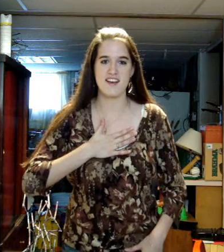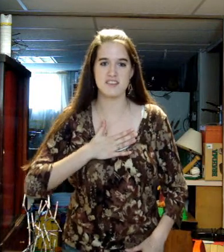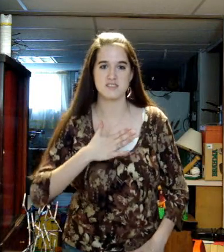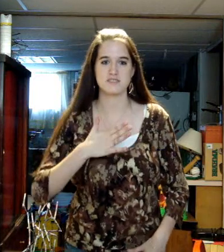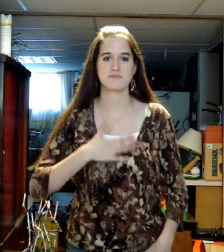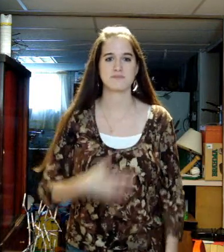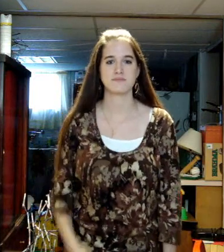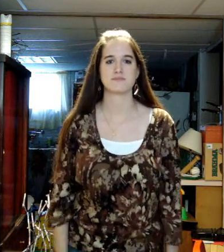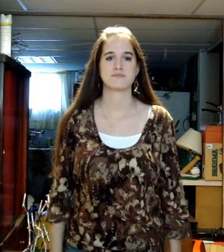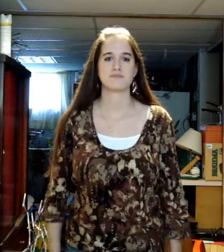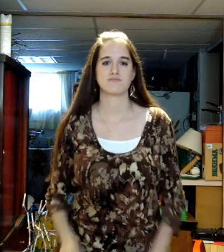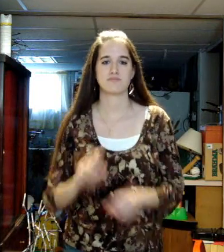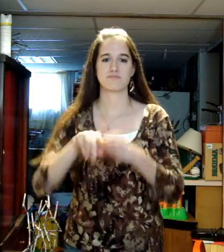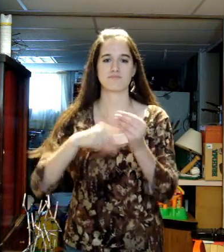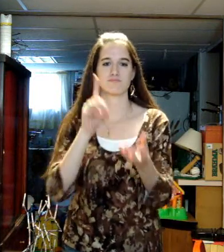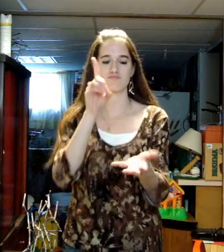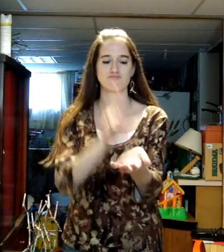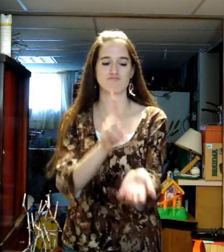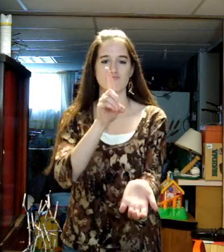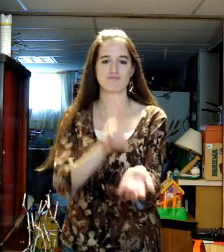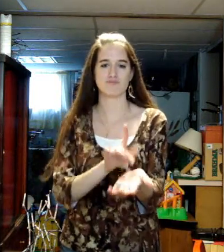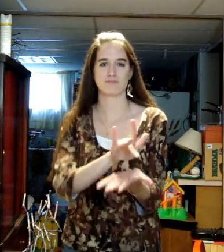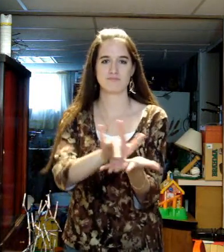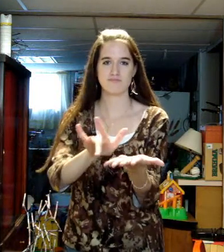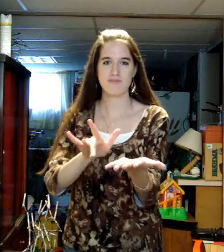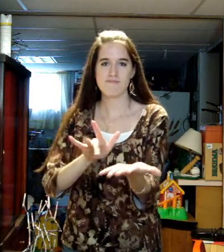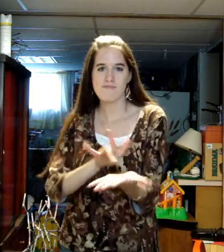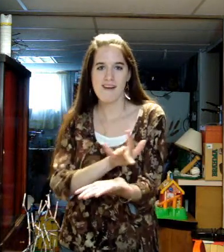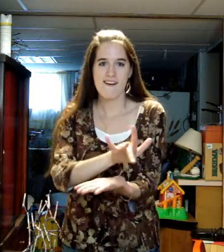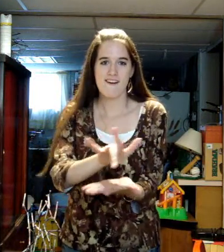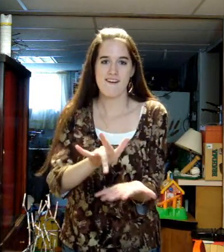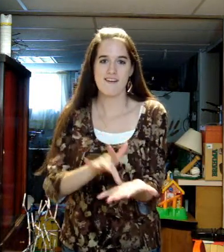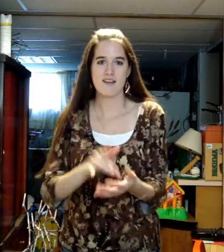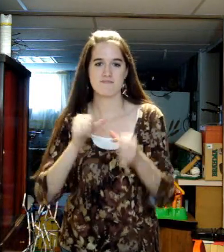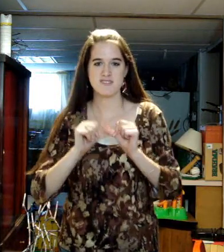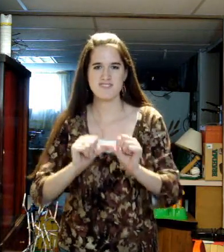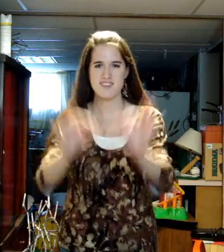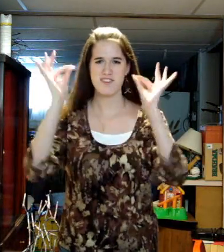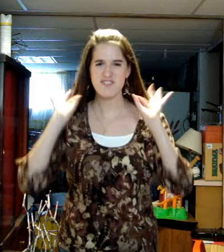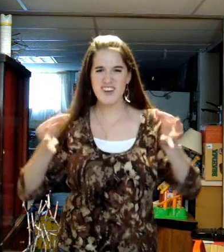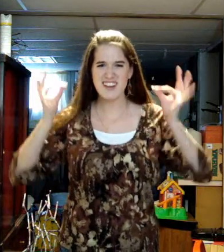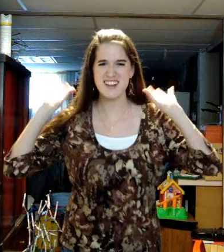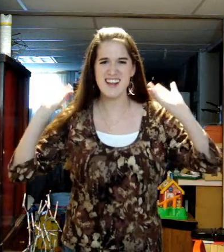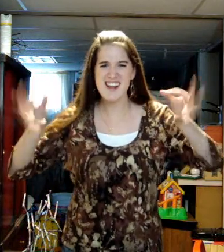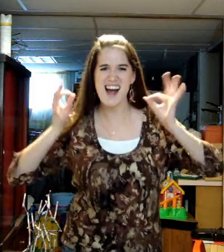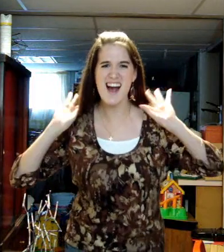I'm taking all the doctors and meds I'm still freaking out